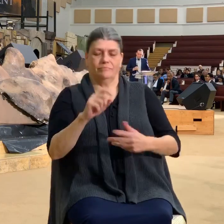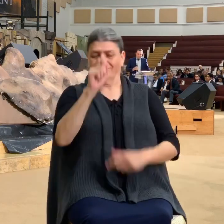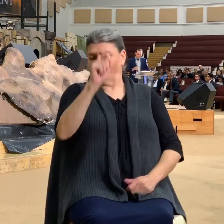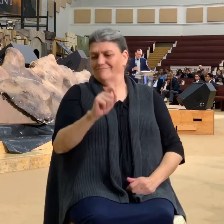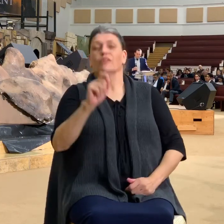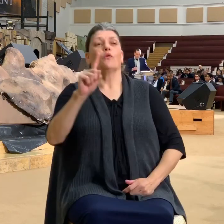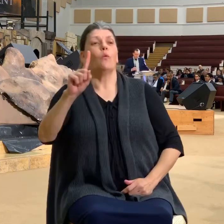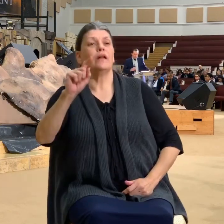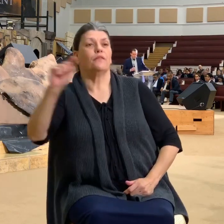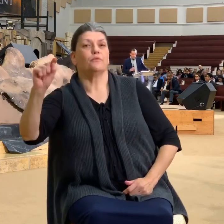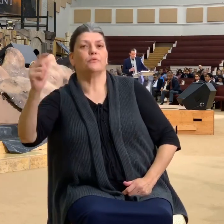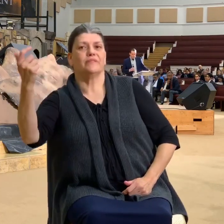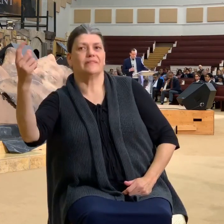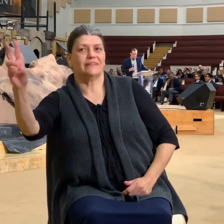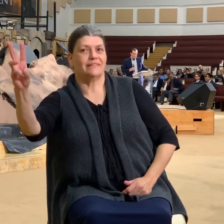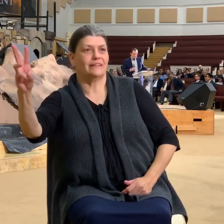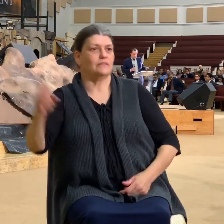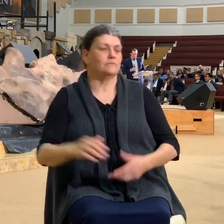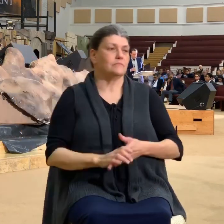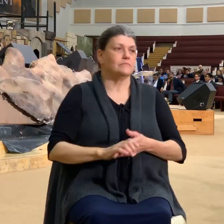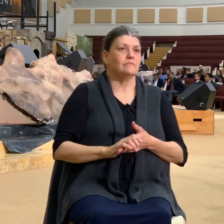16? Okay, so the hair,